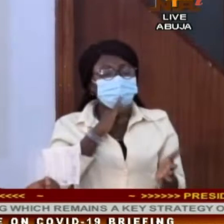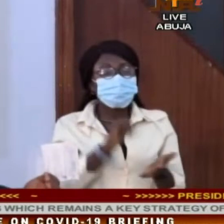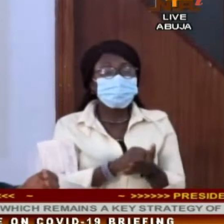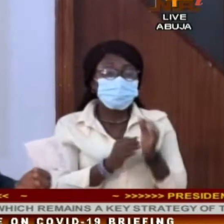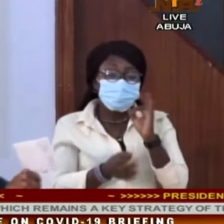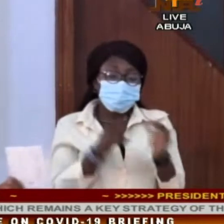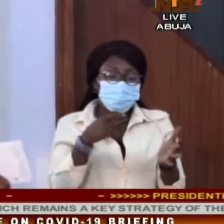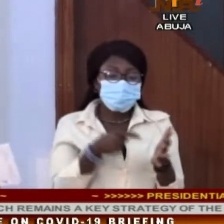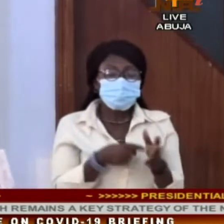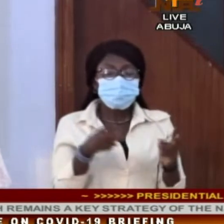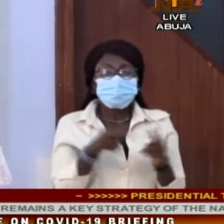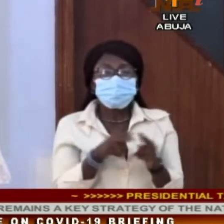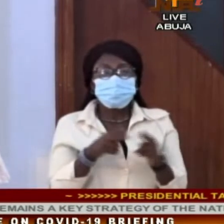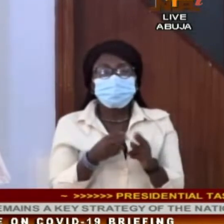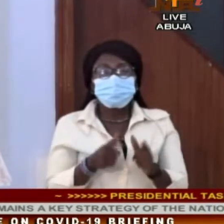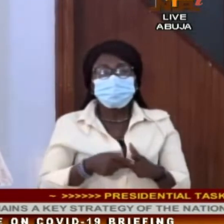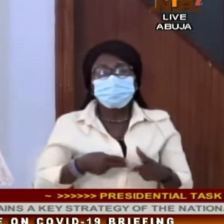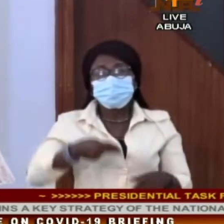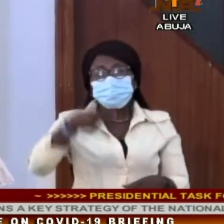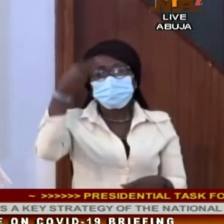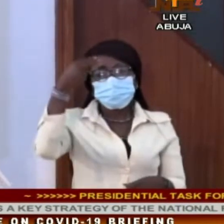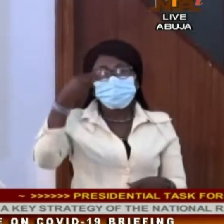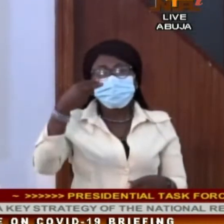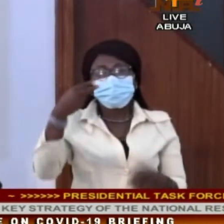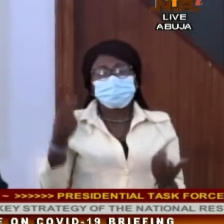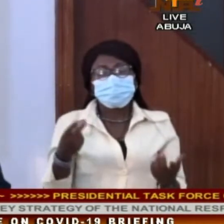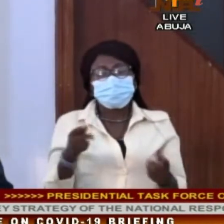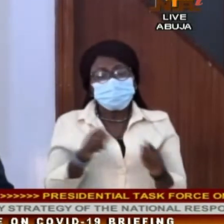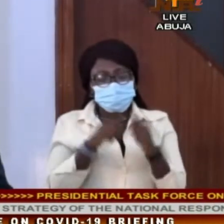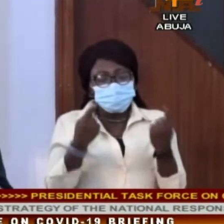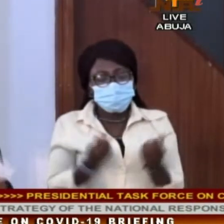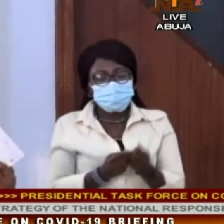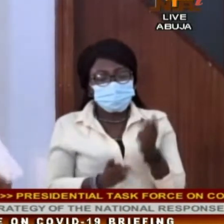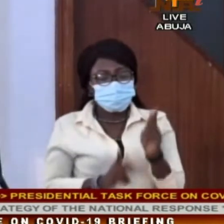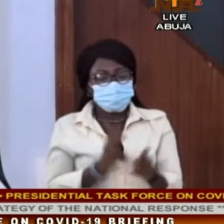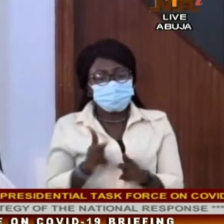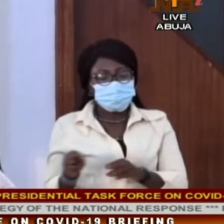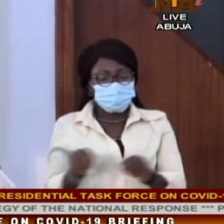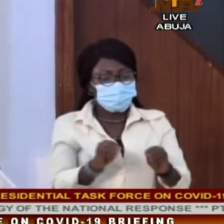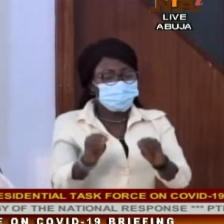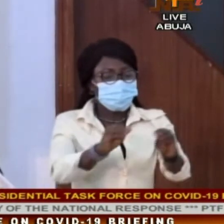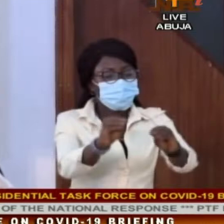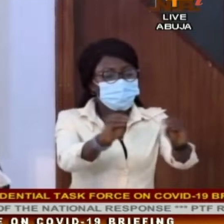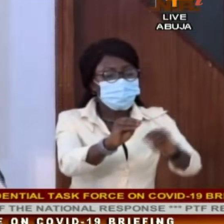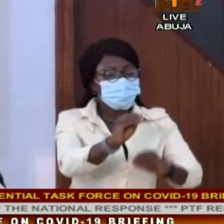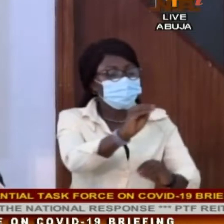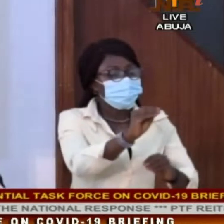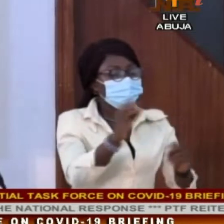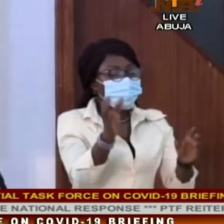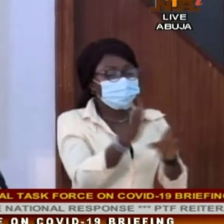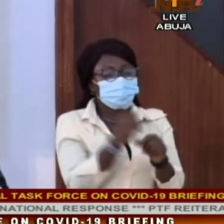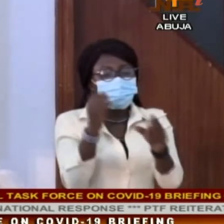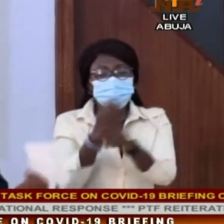are rising on a daily basis. And what this simply means is that we have a role to